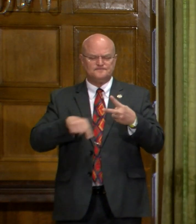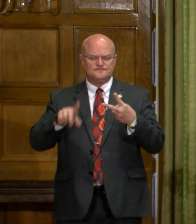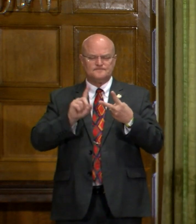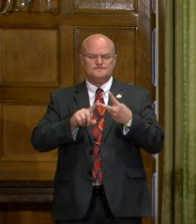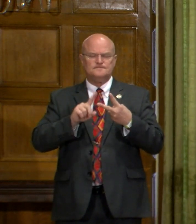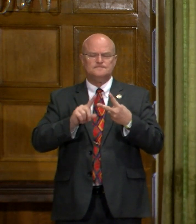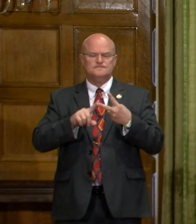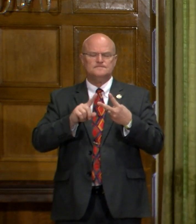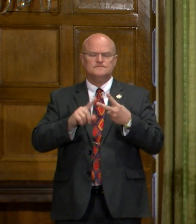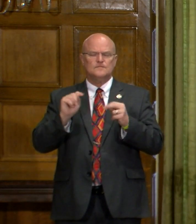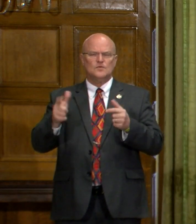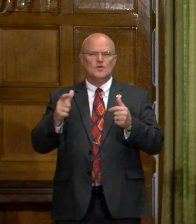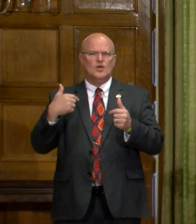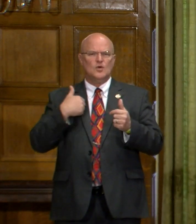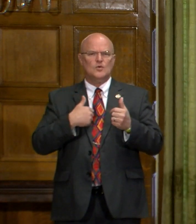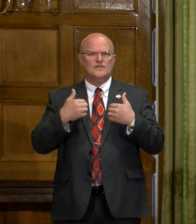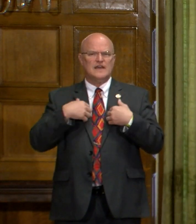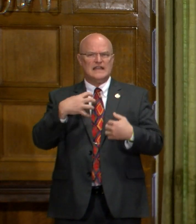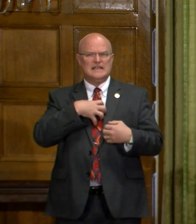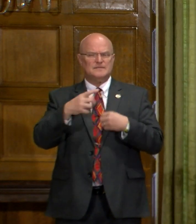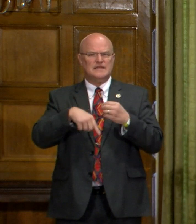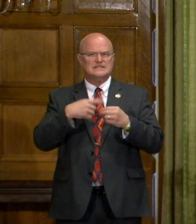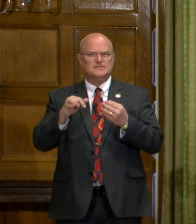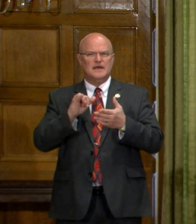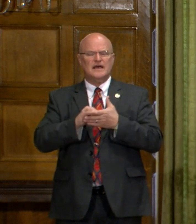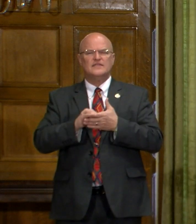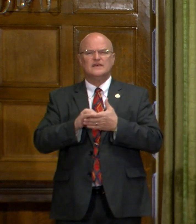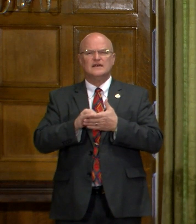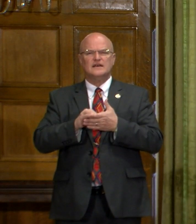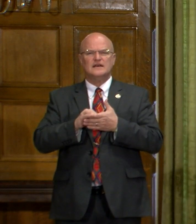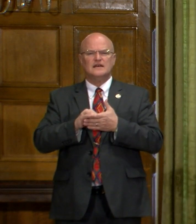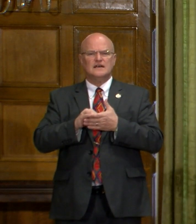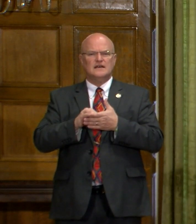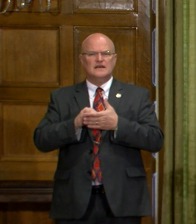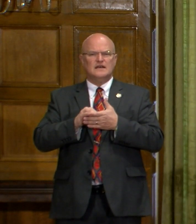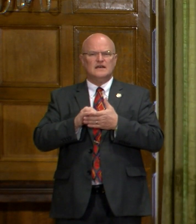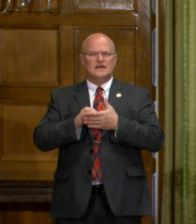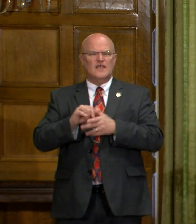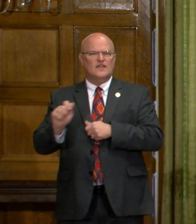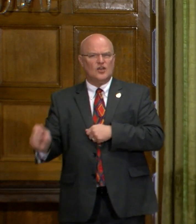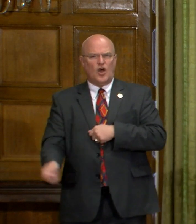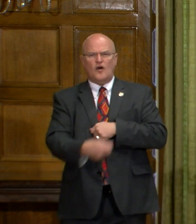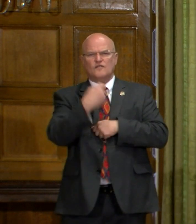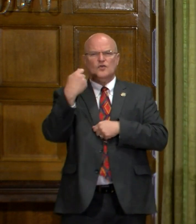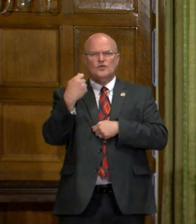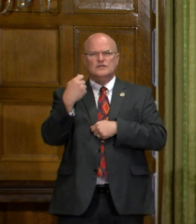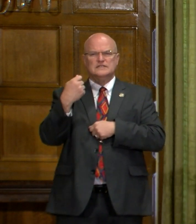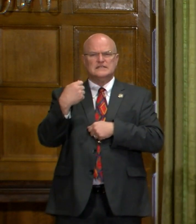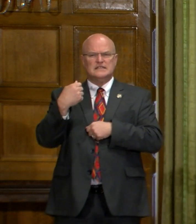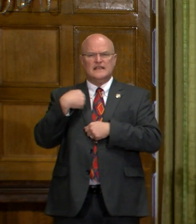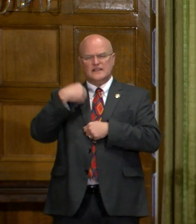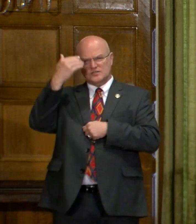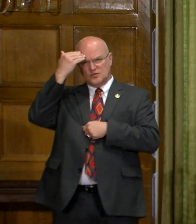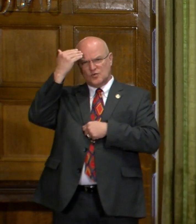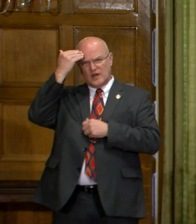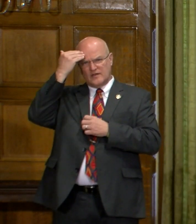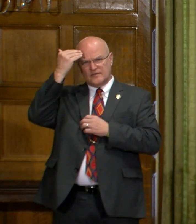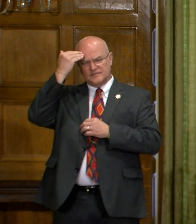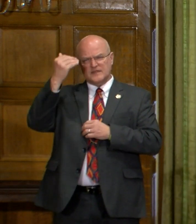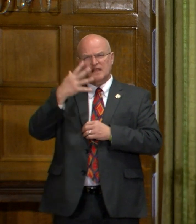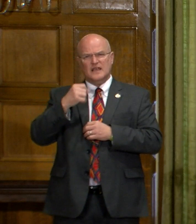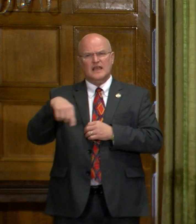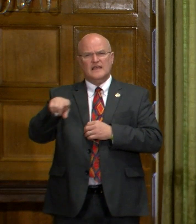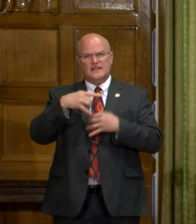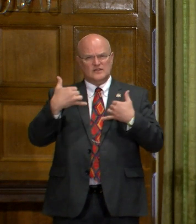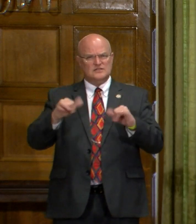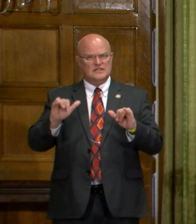question, just real quick, we've had some complaints about the 7 Bella Vista golf courses that you're very aware of.